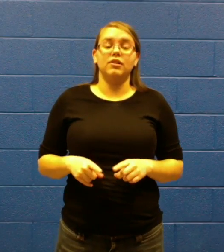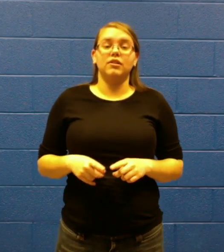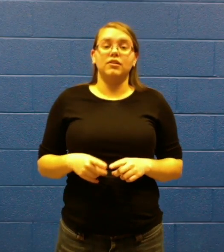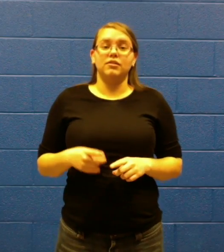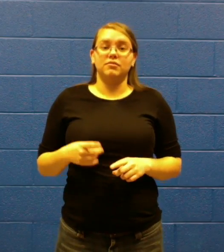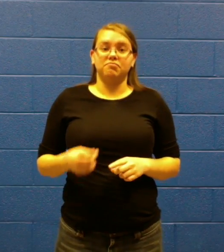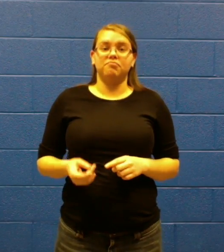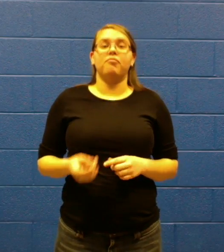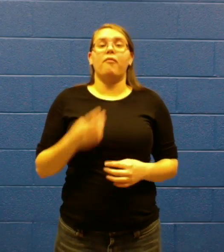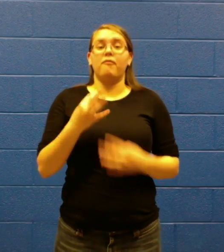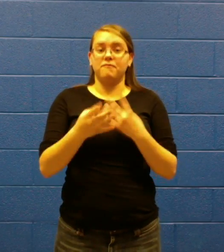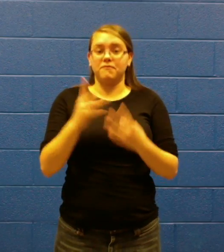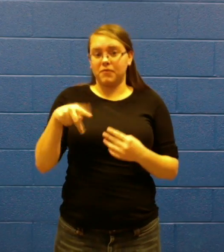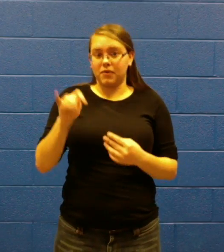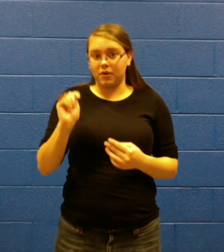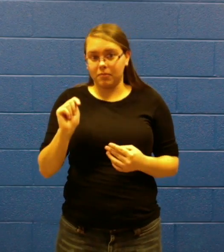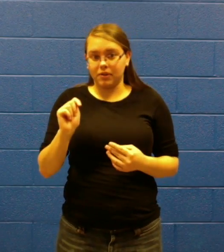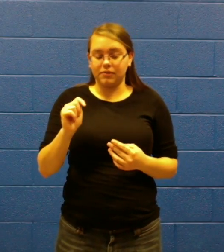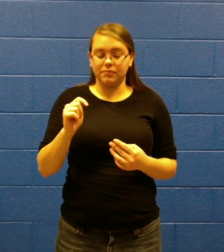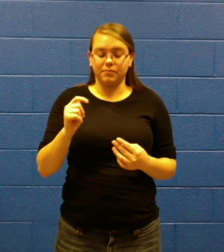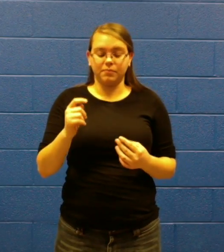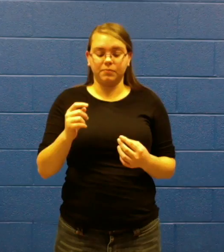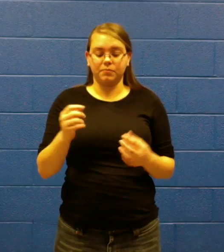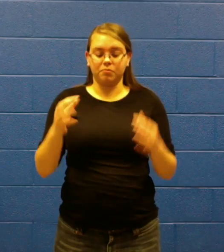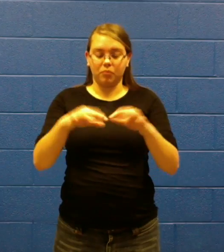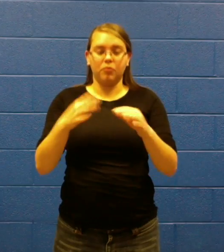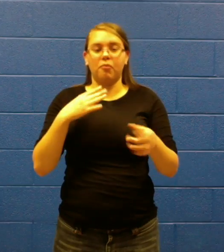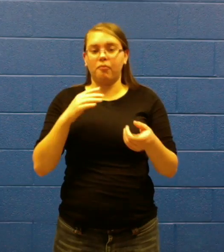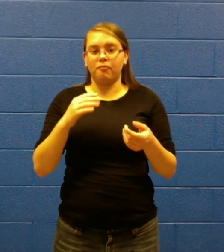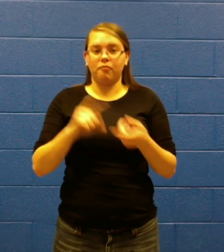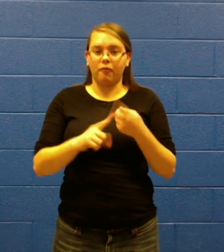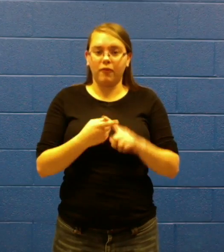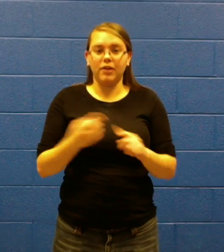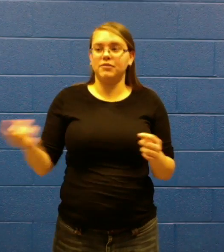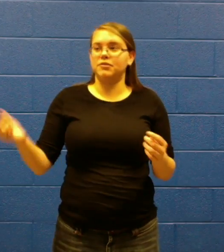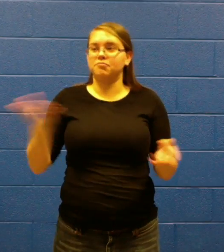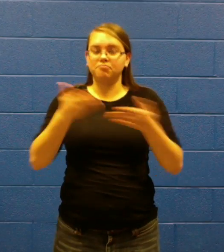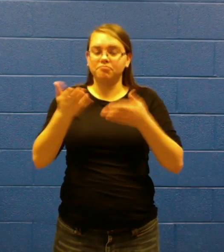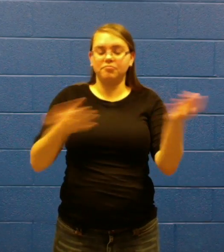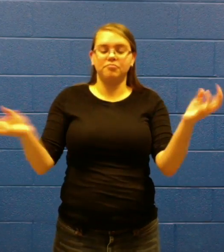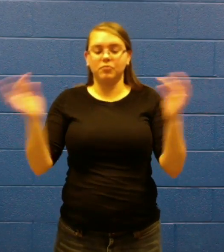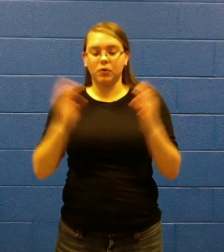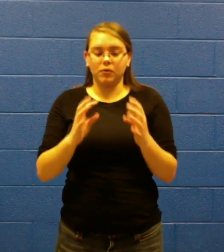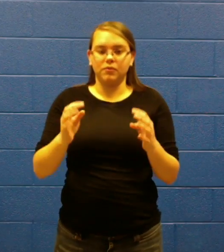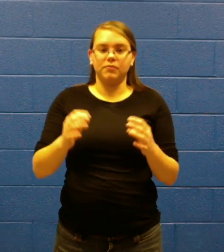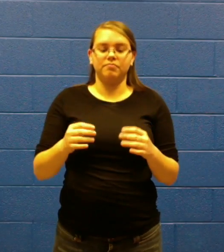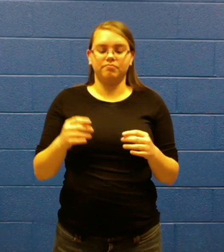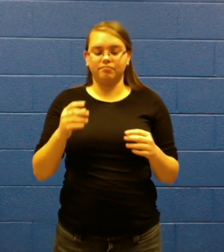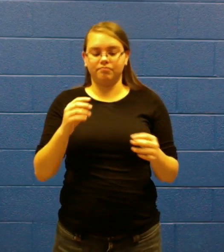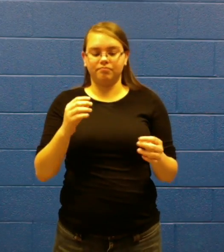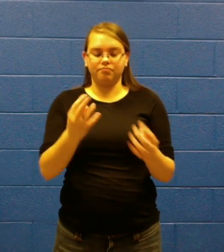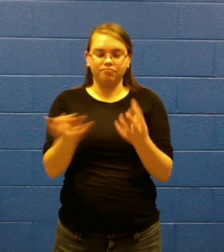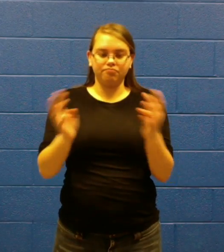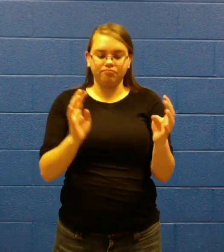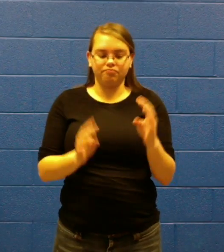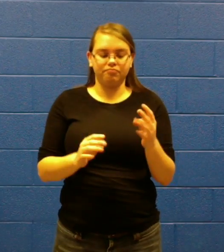very much a puppy. And I had a very long rope and tied that to our deck and tied Dresden to the other